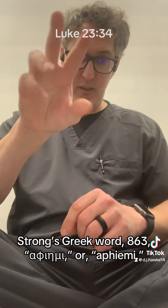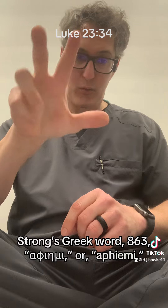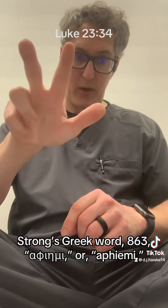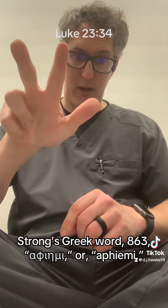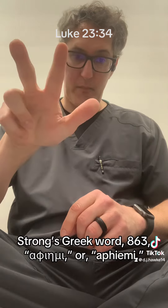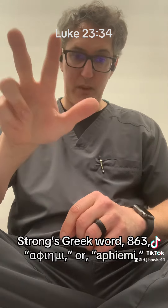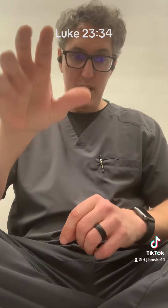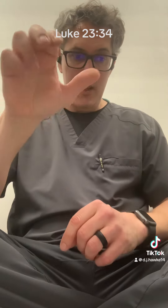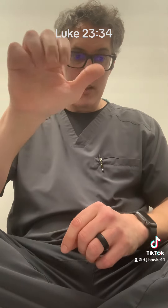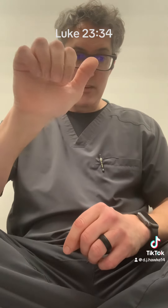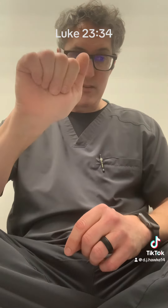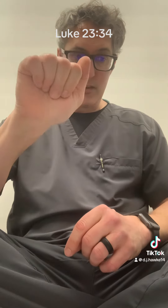863 is